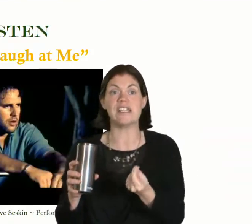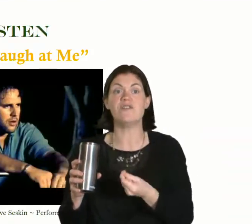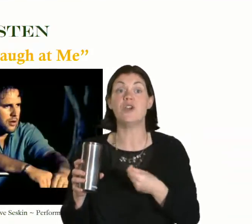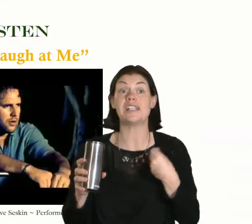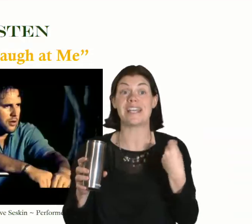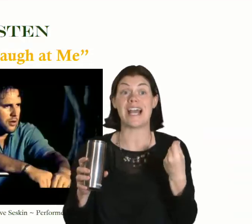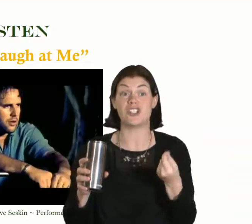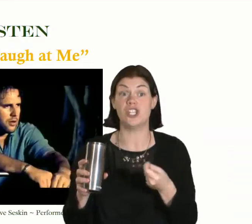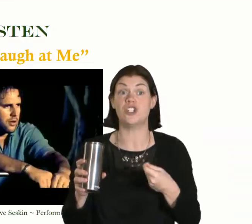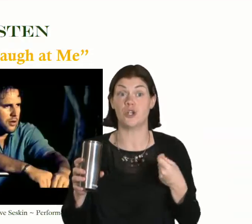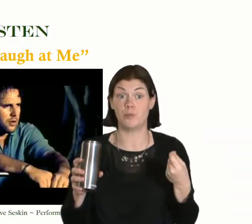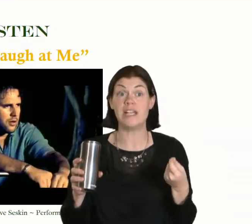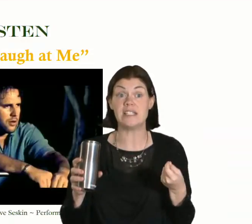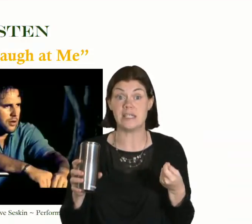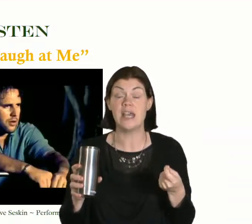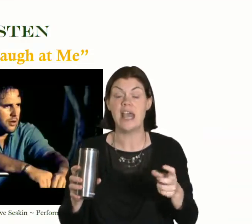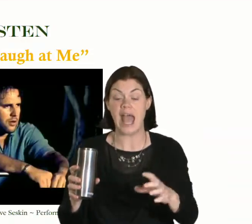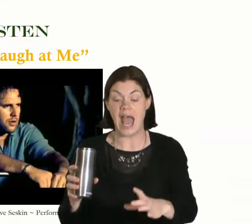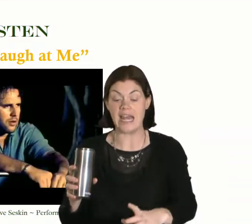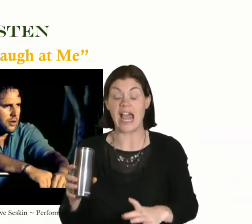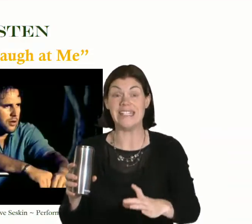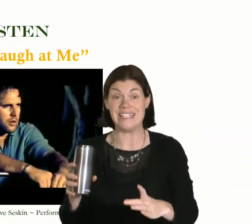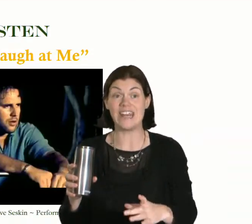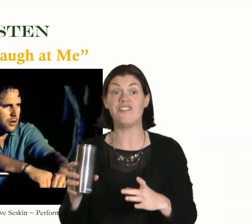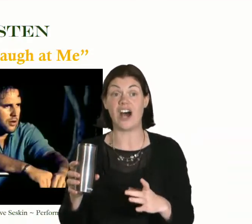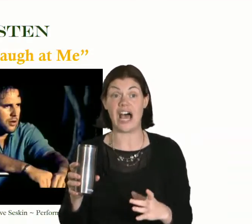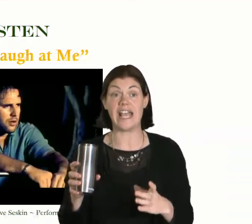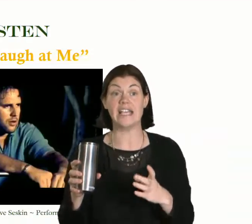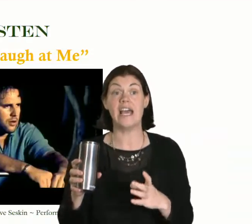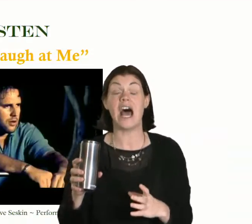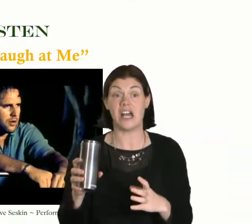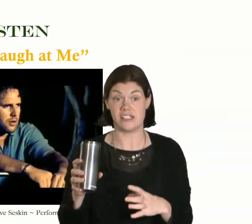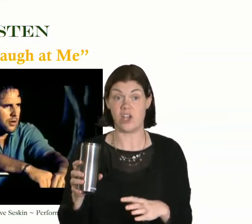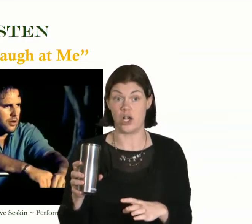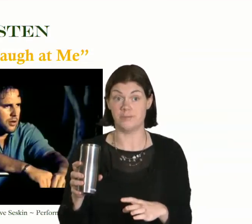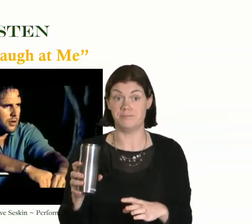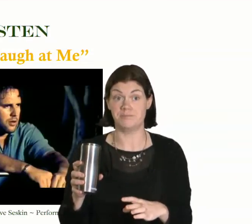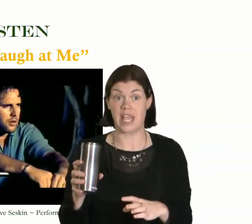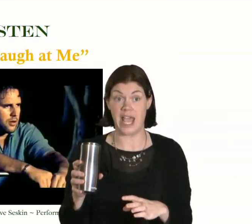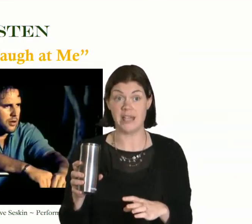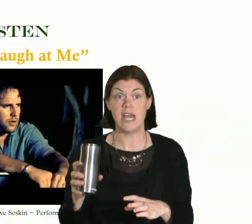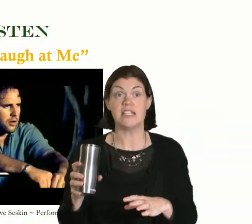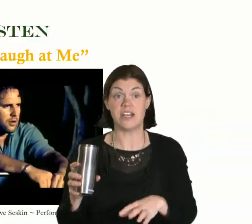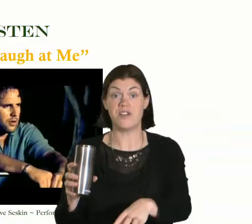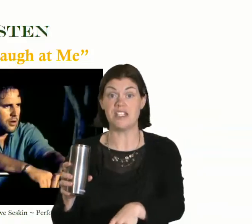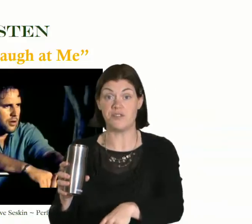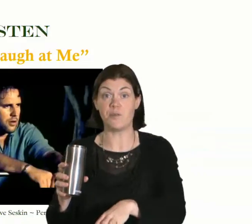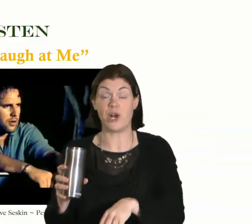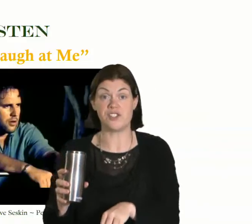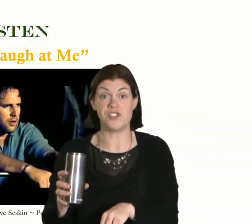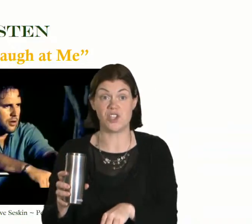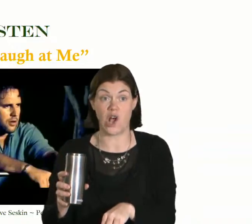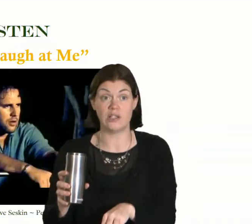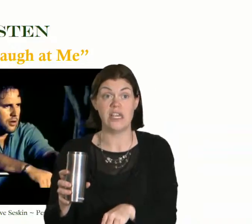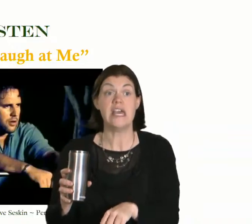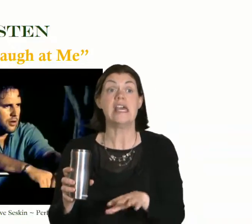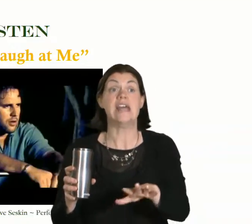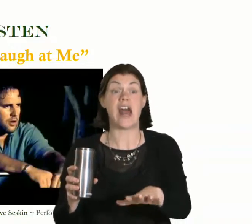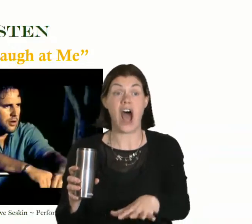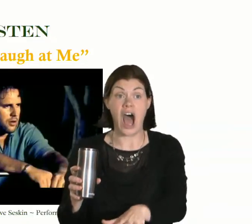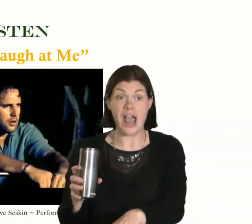and see if you guys can actually interpret and identify a song. Okay. Identify the different parts of a